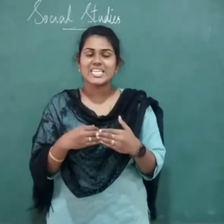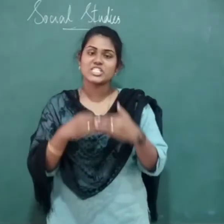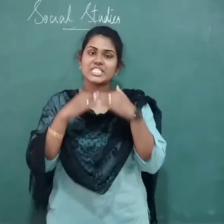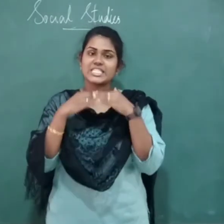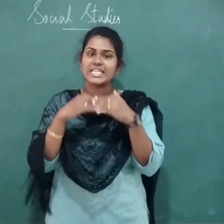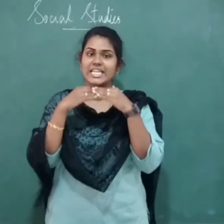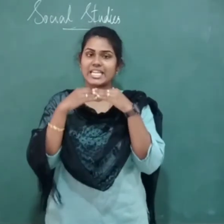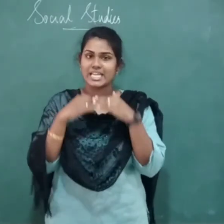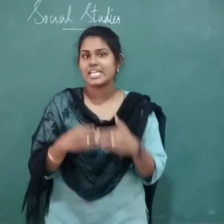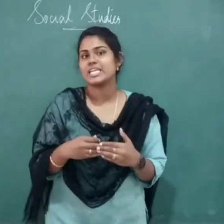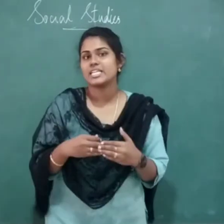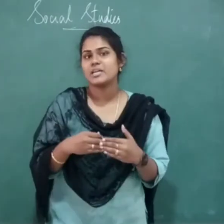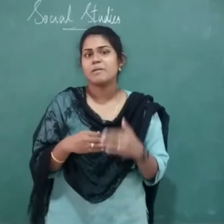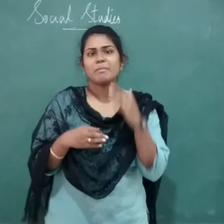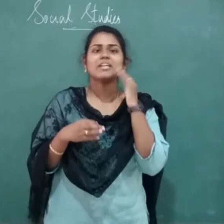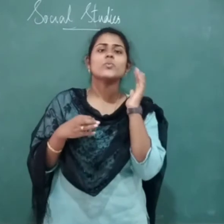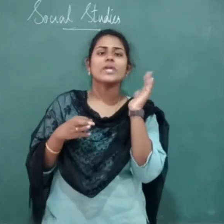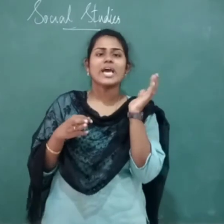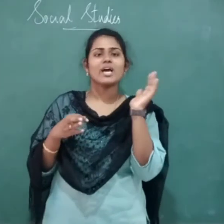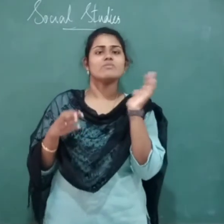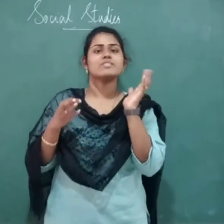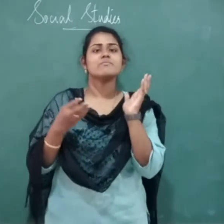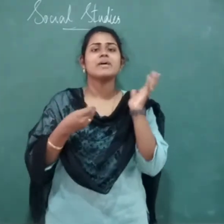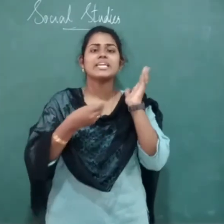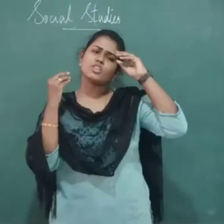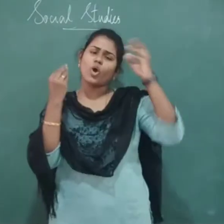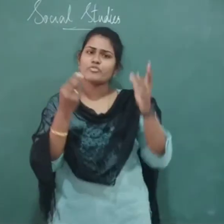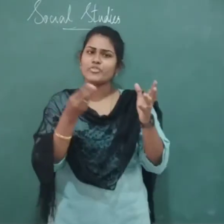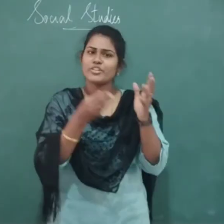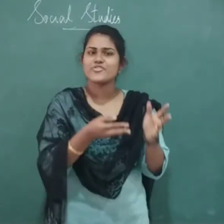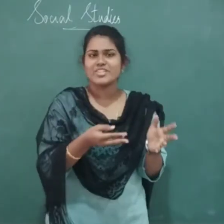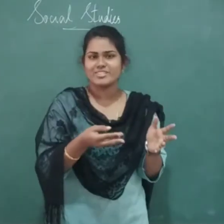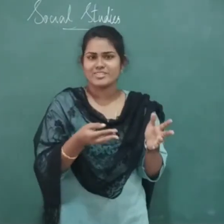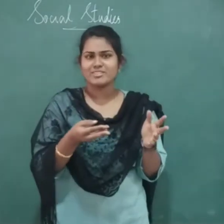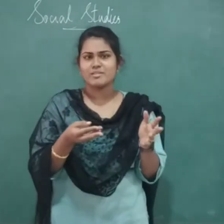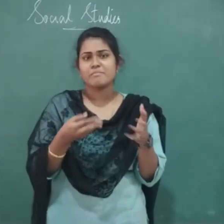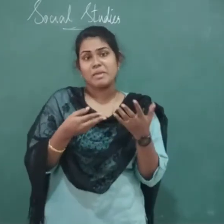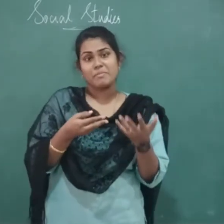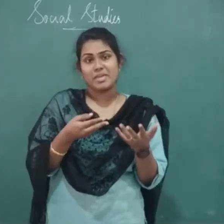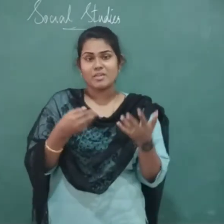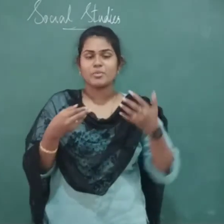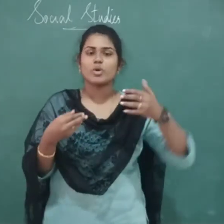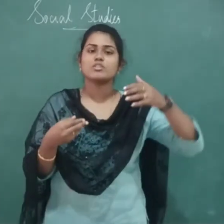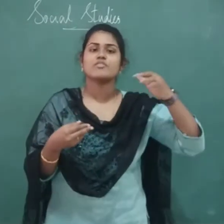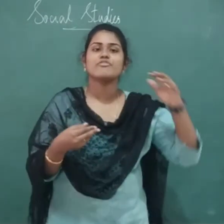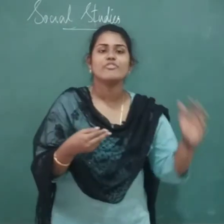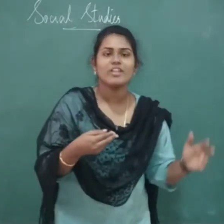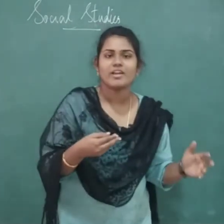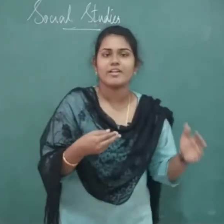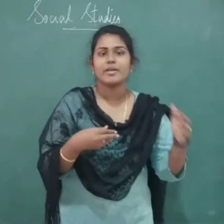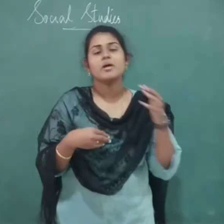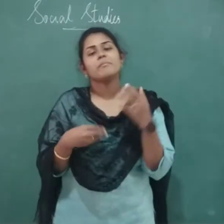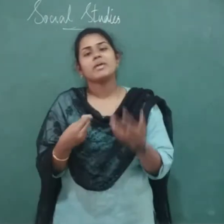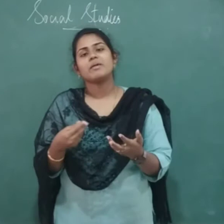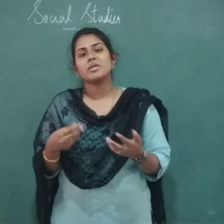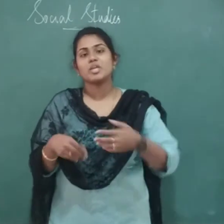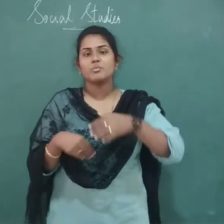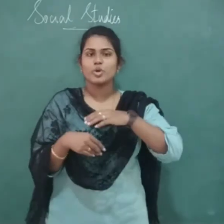civilization declined. But we have some thoughtful reasons, maybe because of flood, maybe because